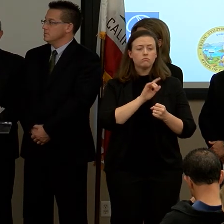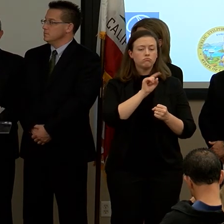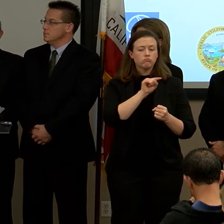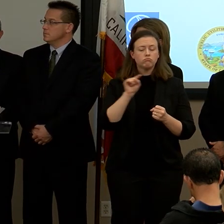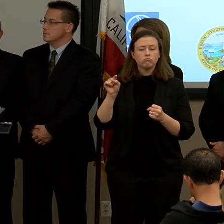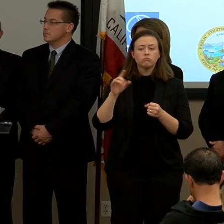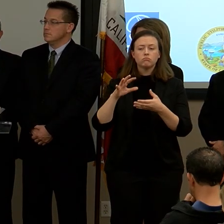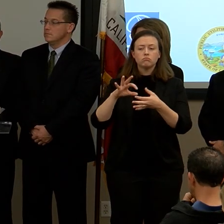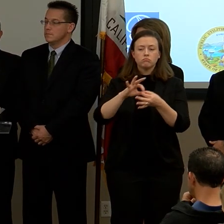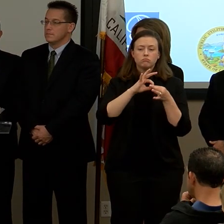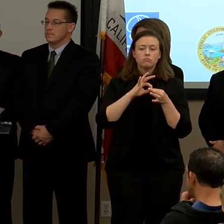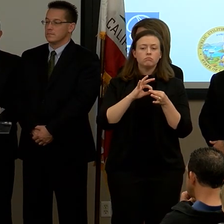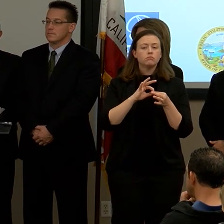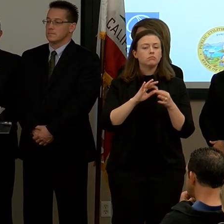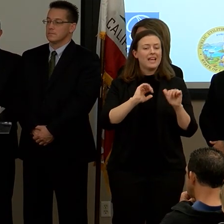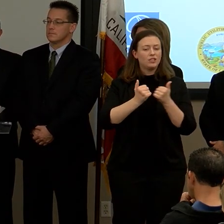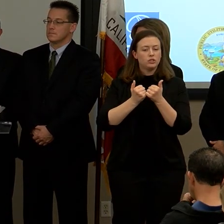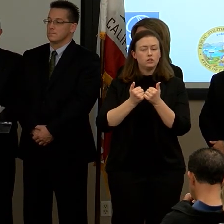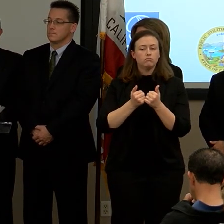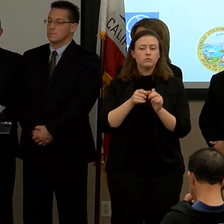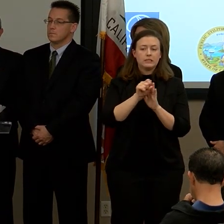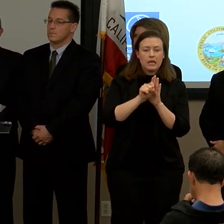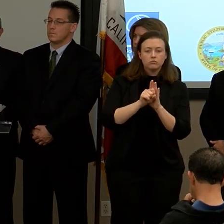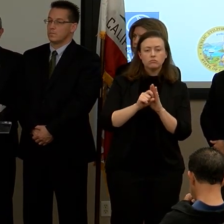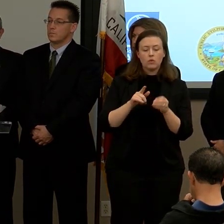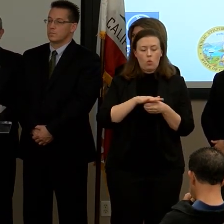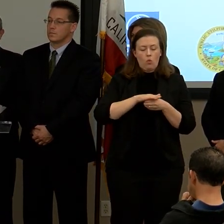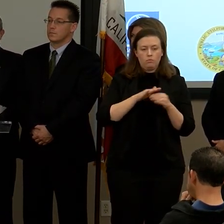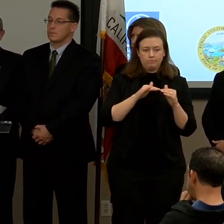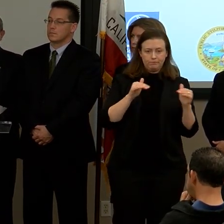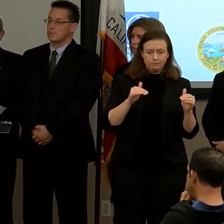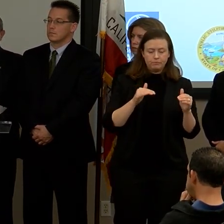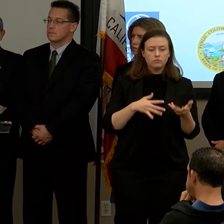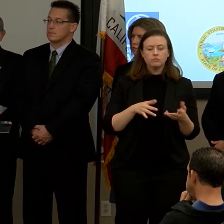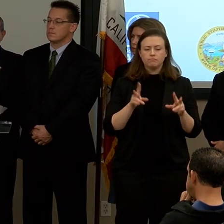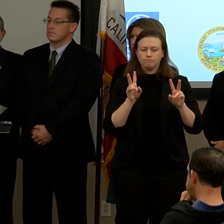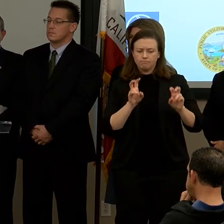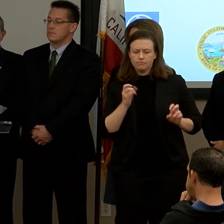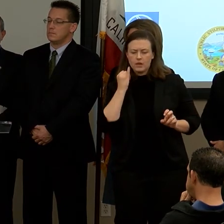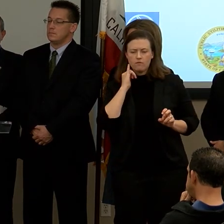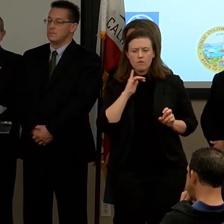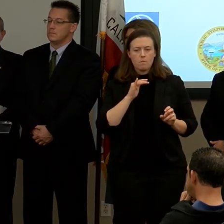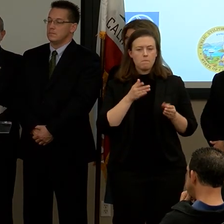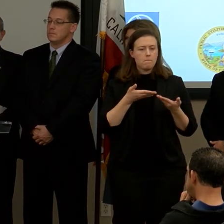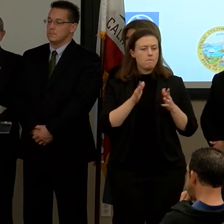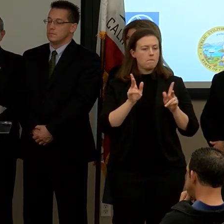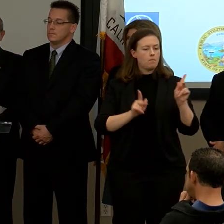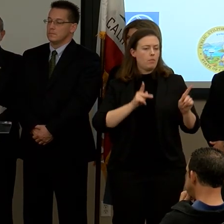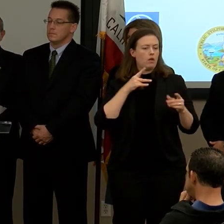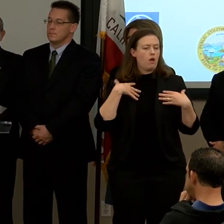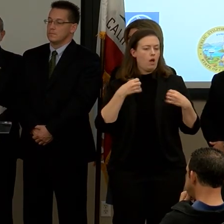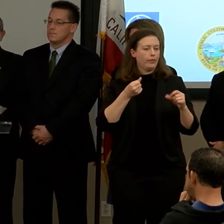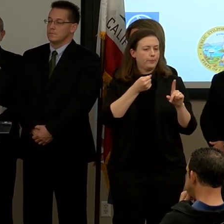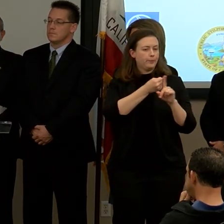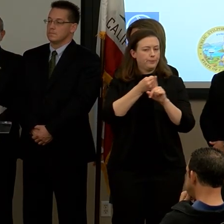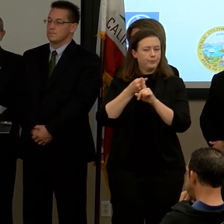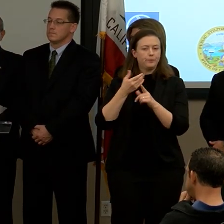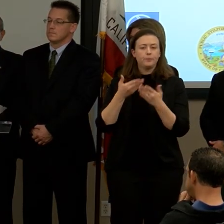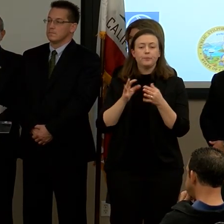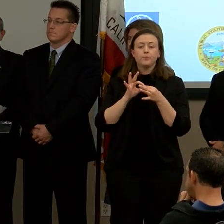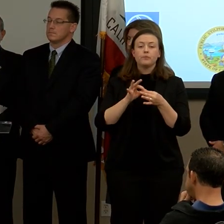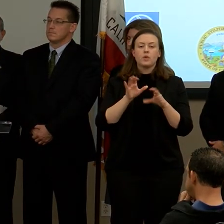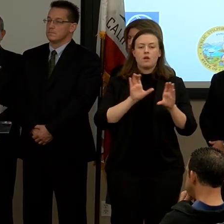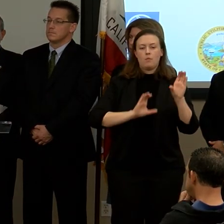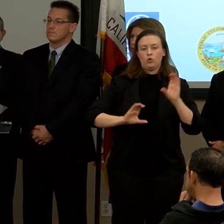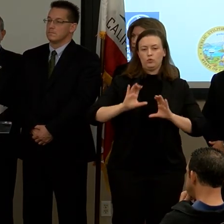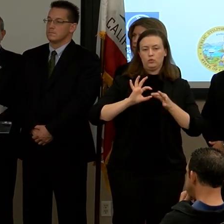at the state level and the local level to determine whether or not there are public health impacts of whatever chemicals of